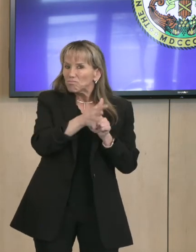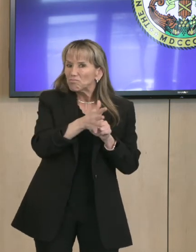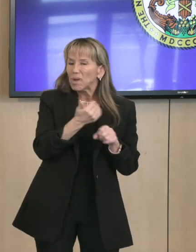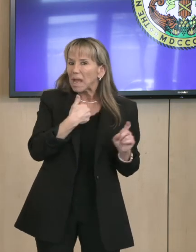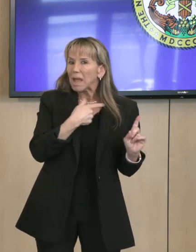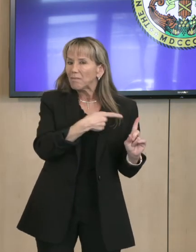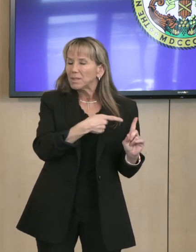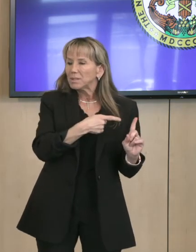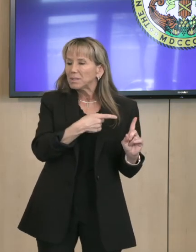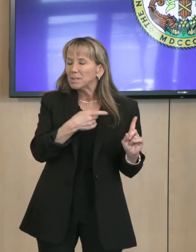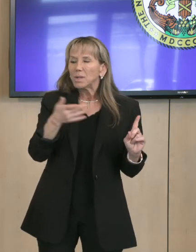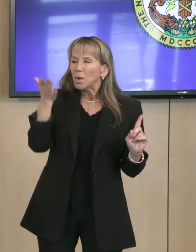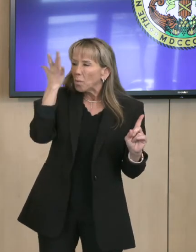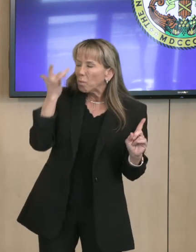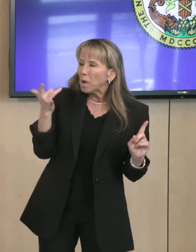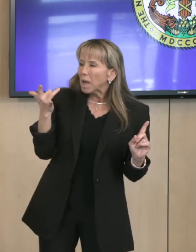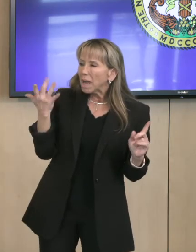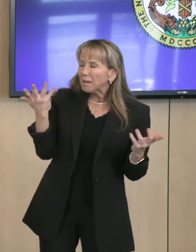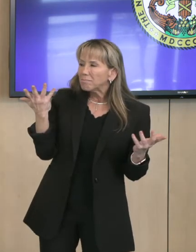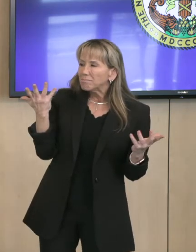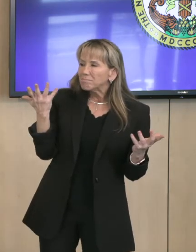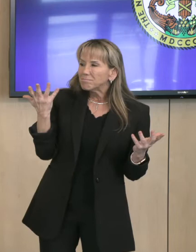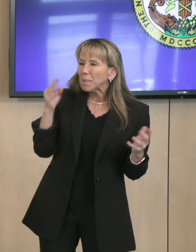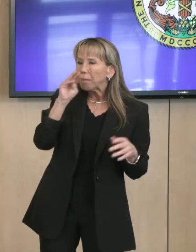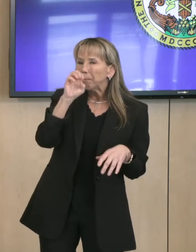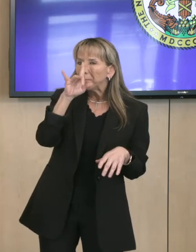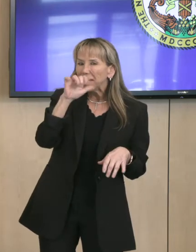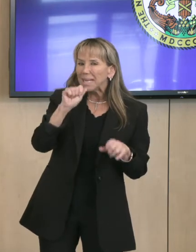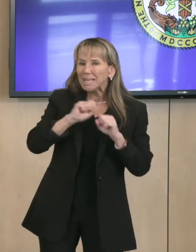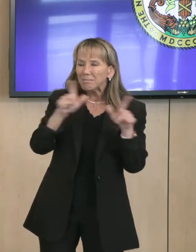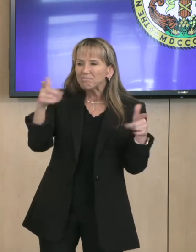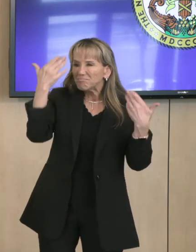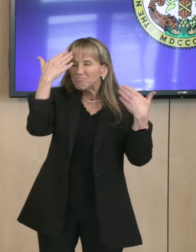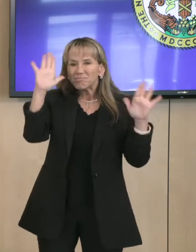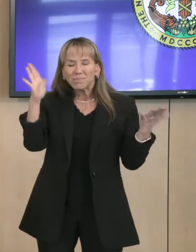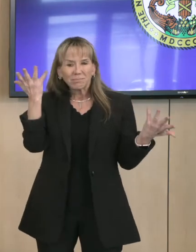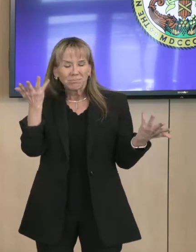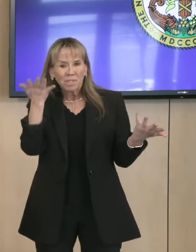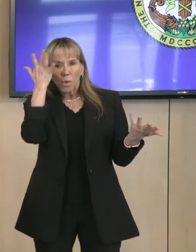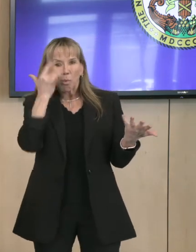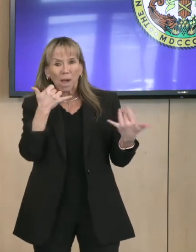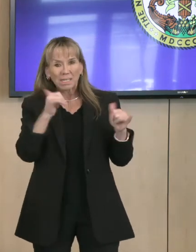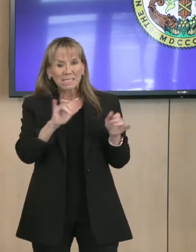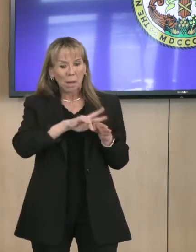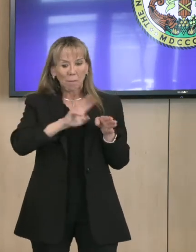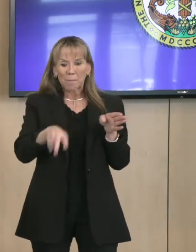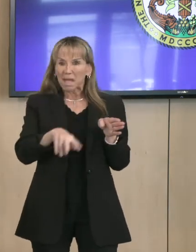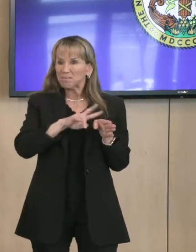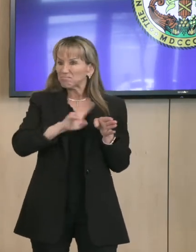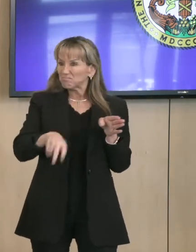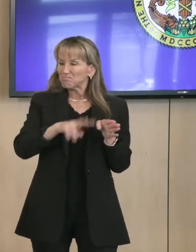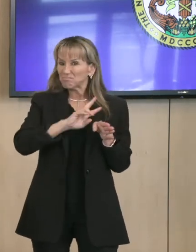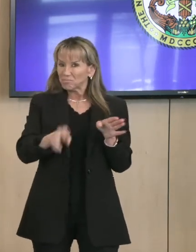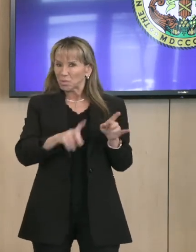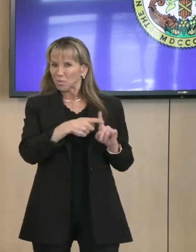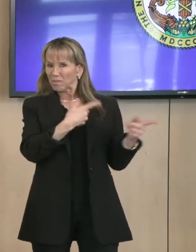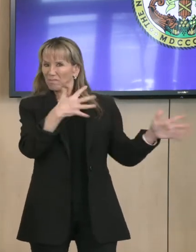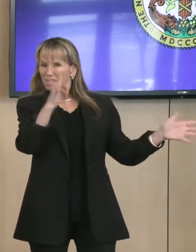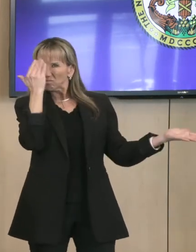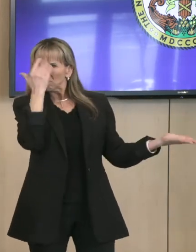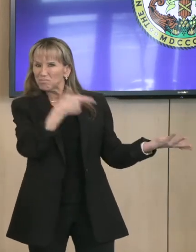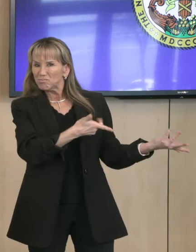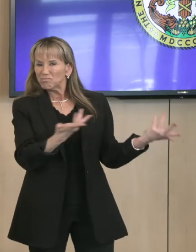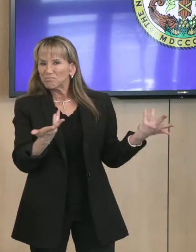virus. Why was the media, though, not made aware of this situation, and why were passengers still allowed to disembark?